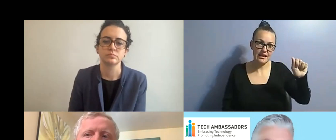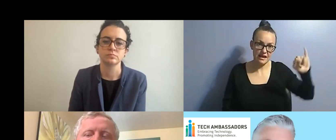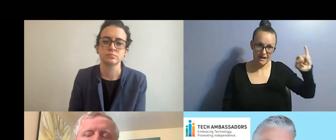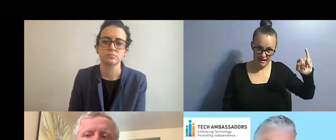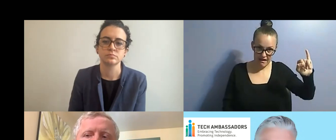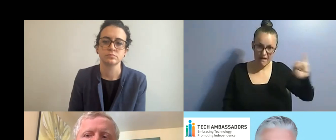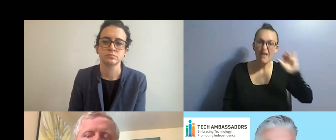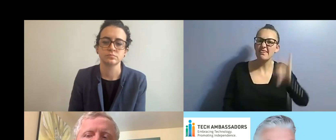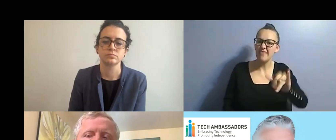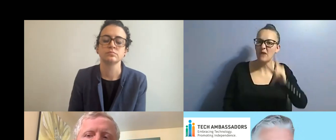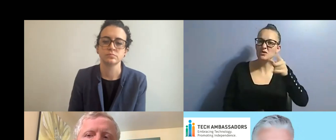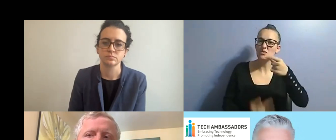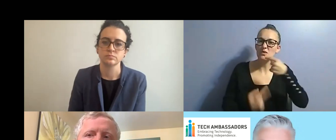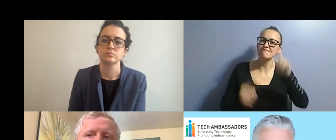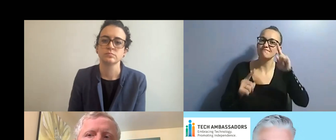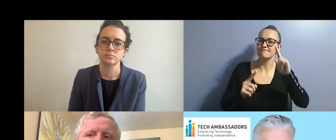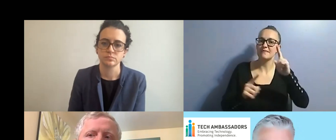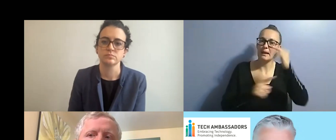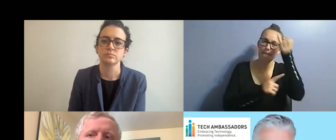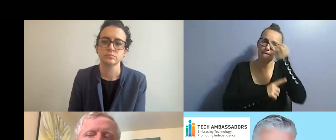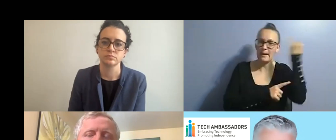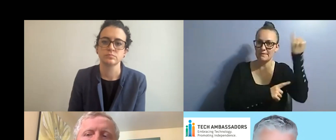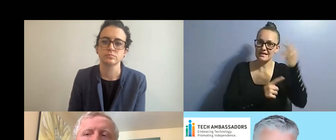bit about that one, because it can do a lot more than just read a Pepsi bottle.